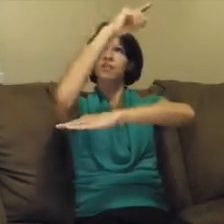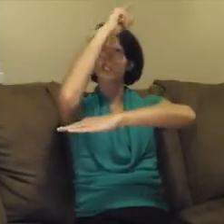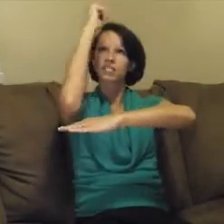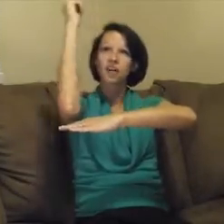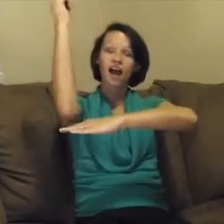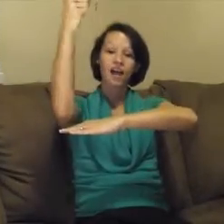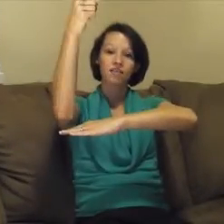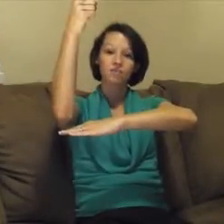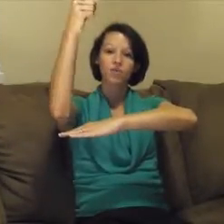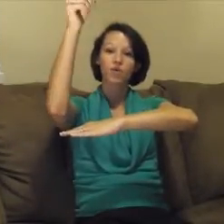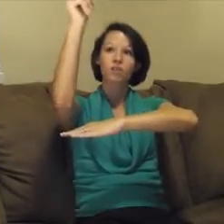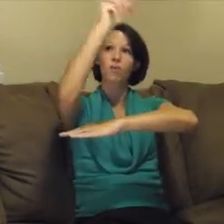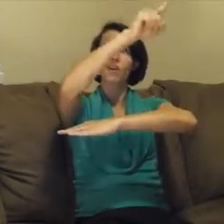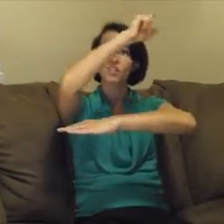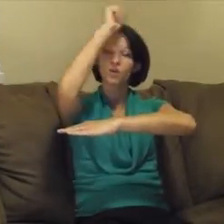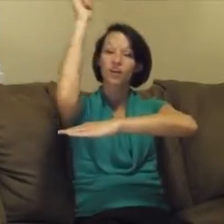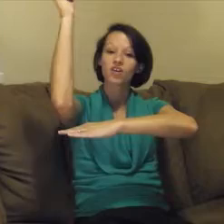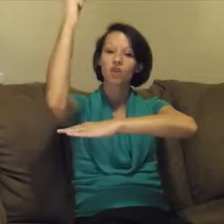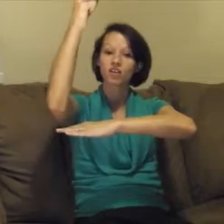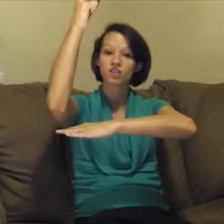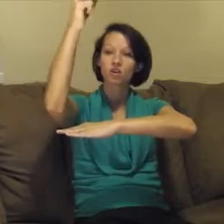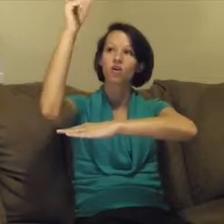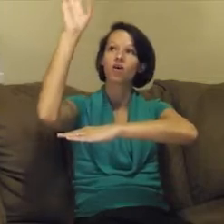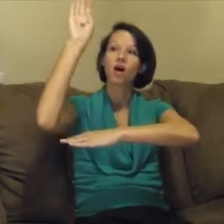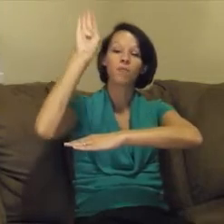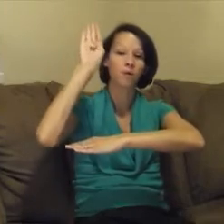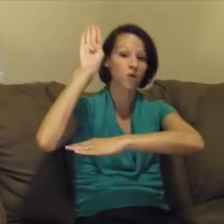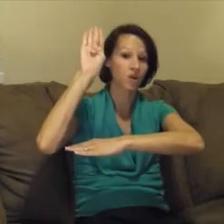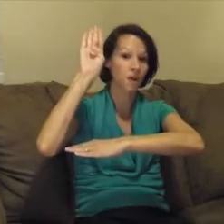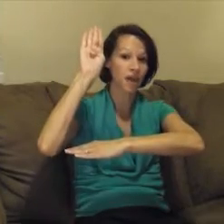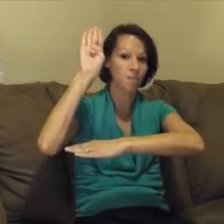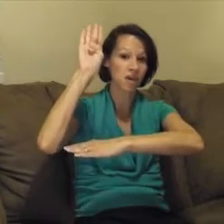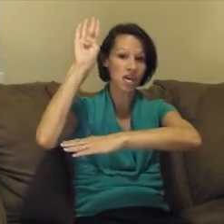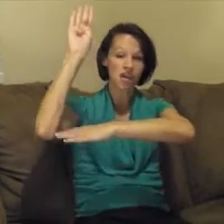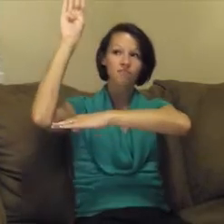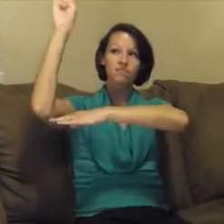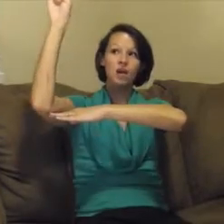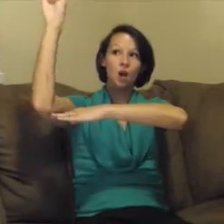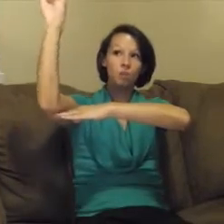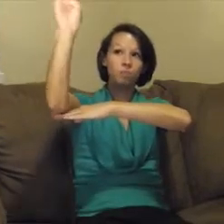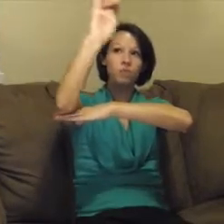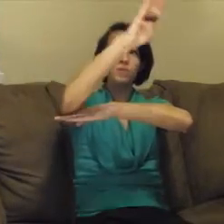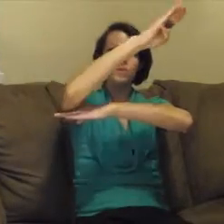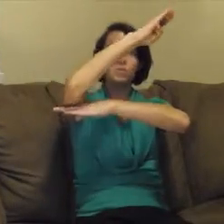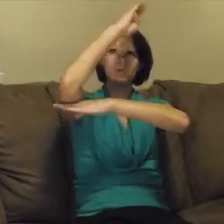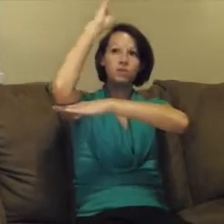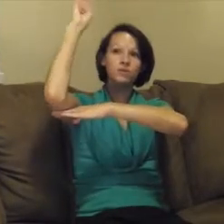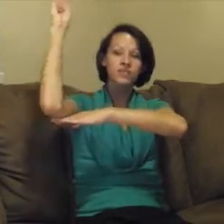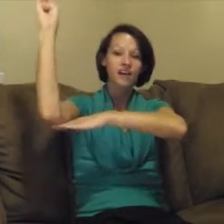the sky. We're going to point to it and draw a circle, but we're going to make a B. Blue, blue